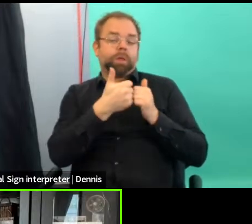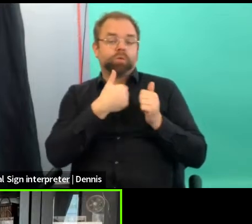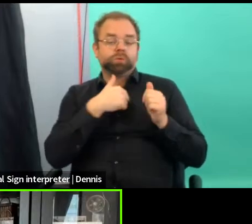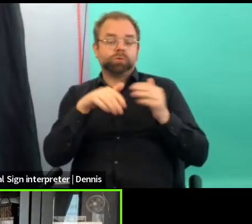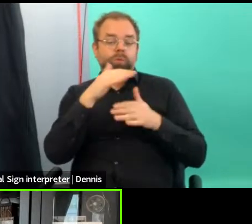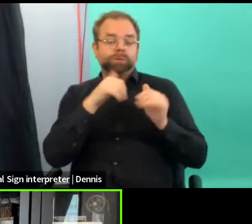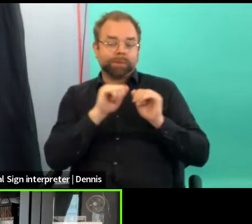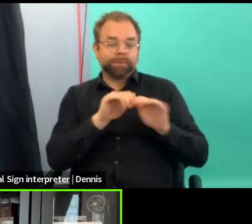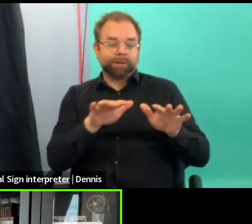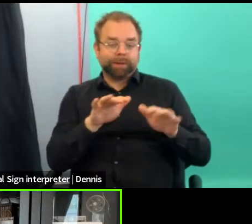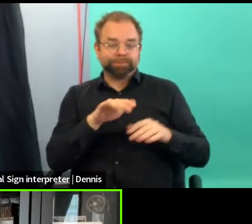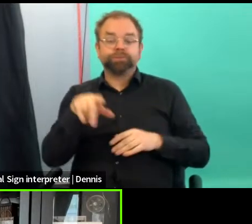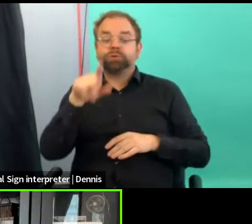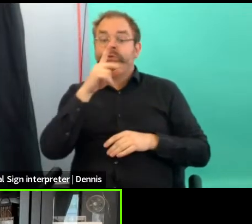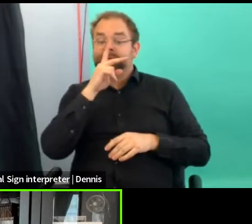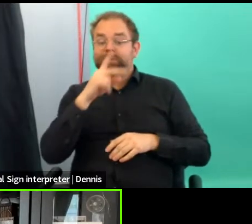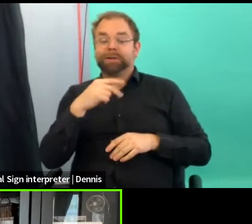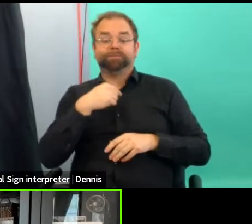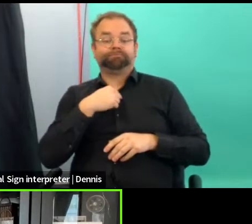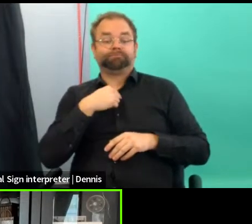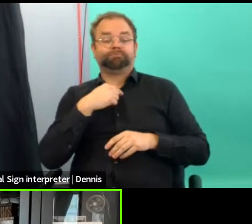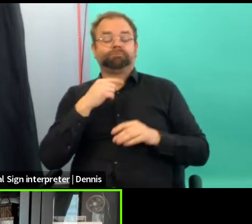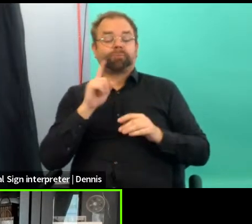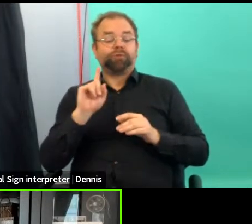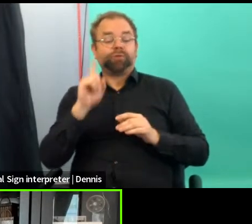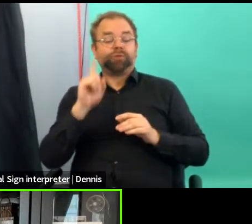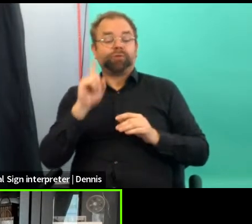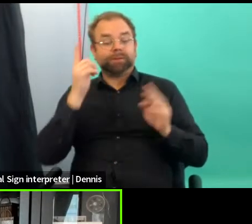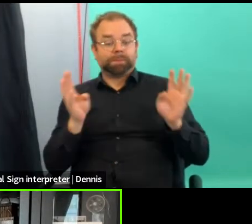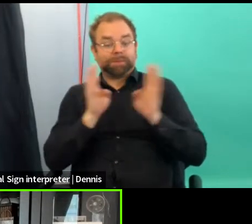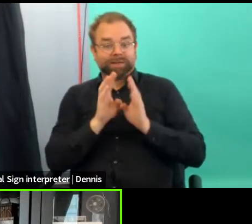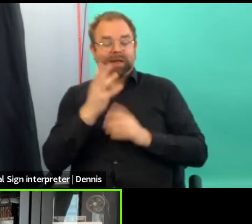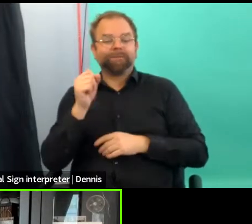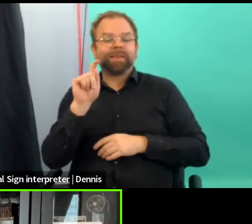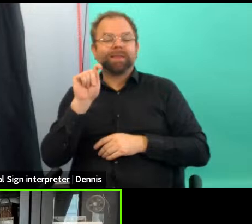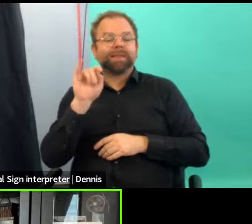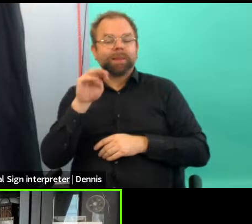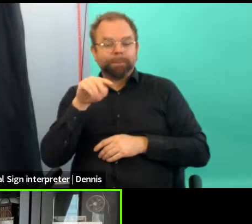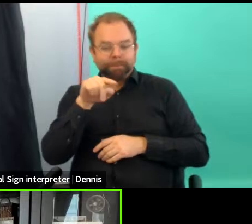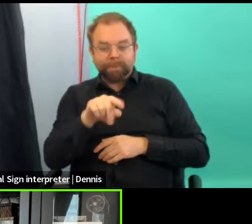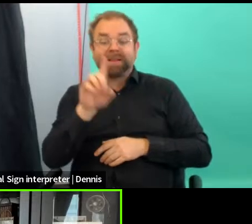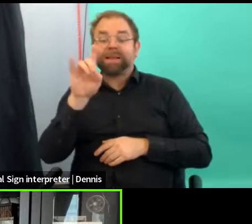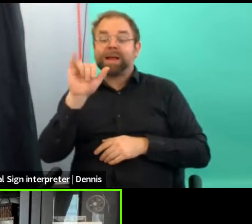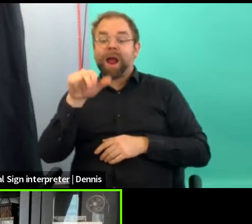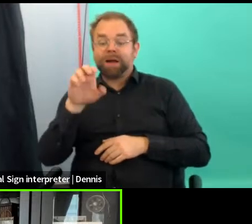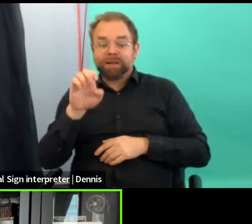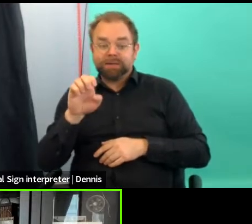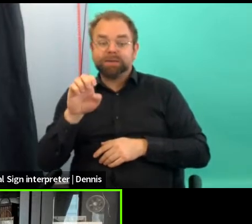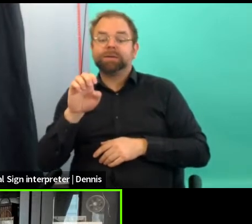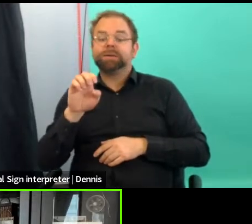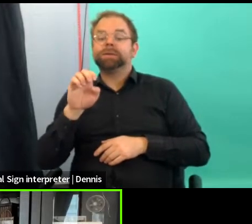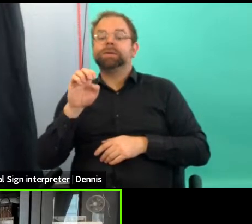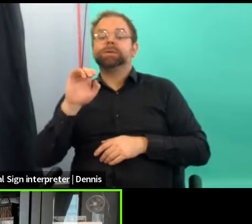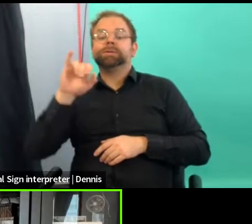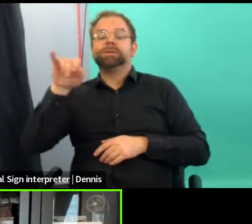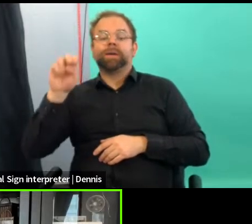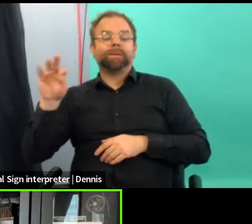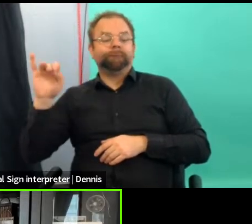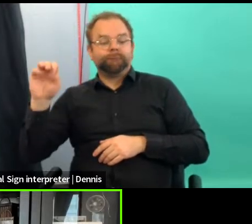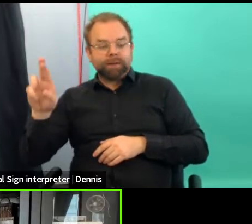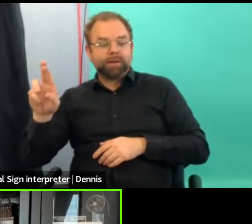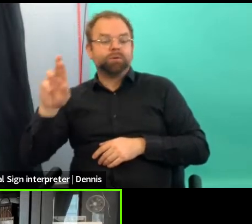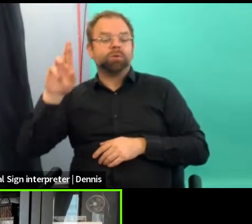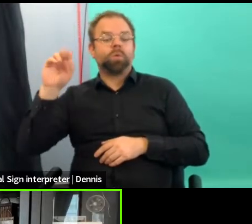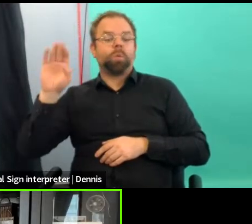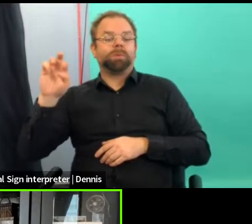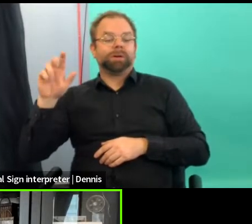Cannot Wait sort of laid out the challenge in the first meeting. And we've had international development organizations weighing in subsequent